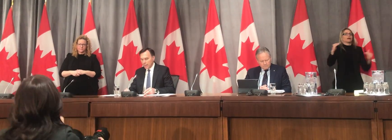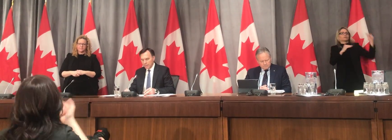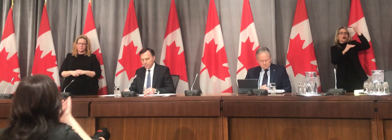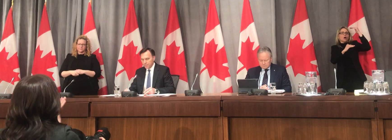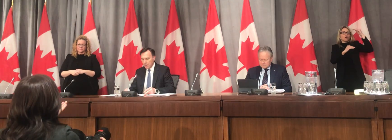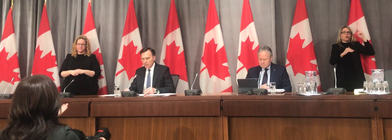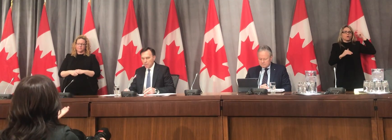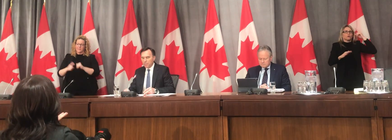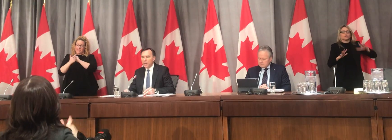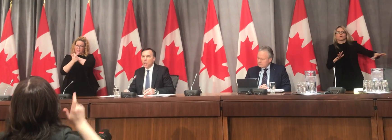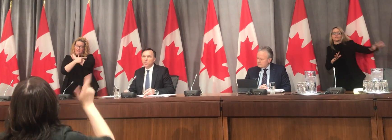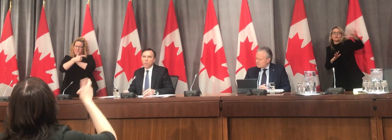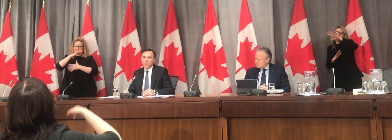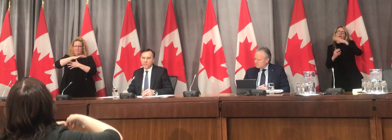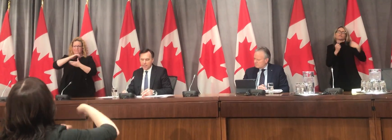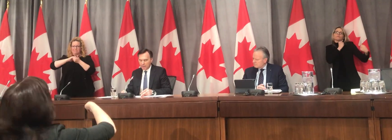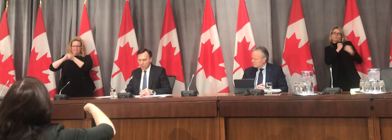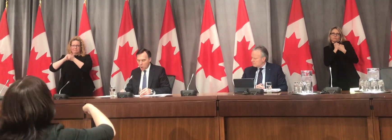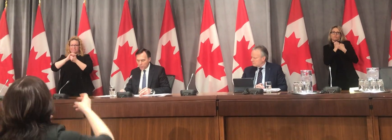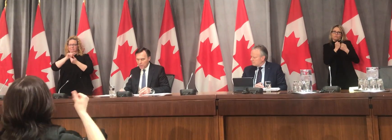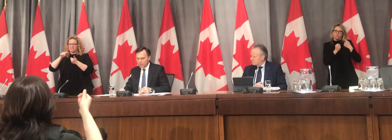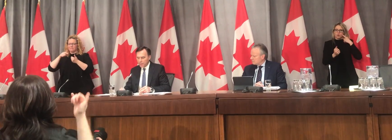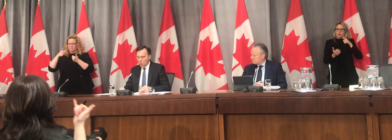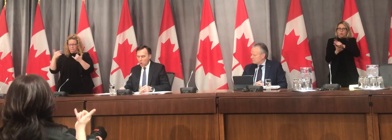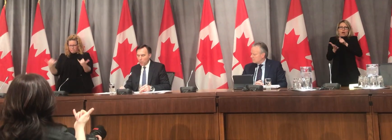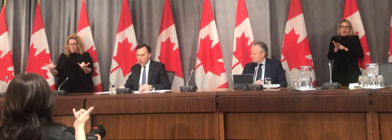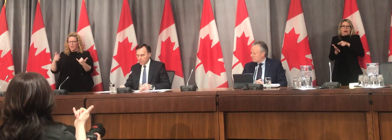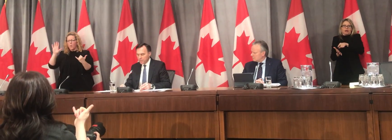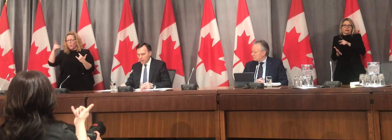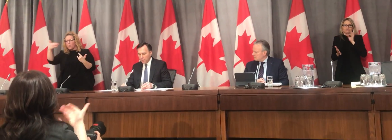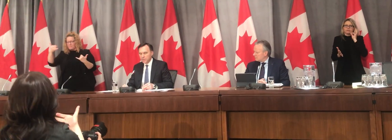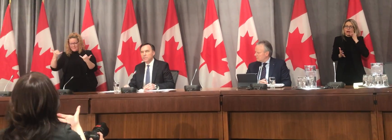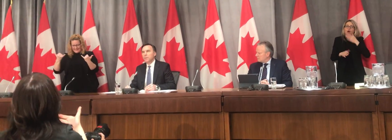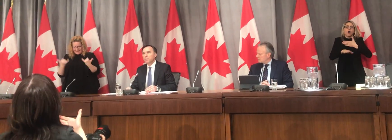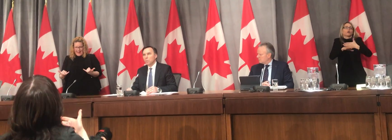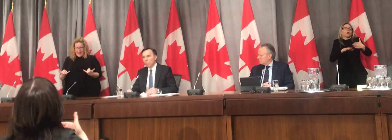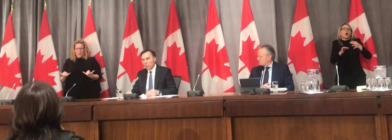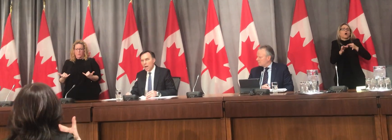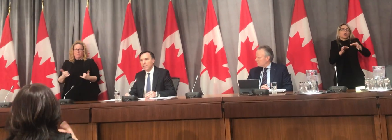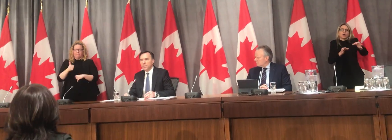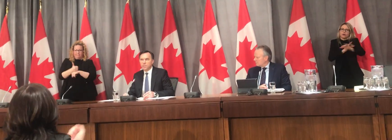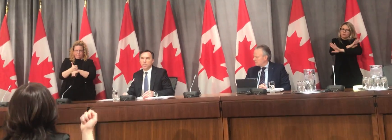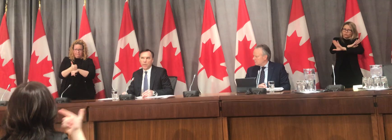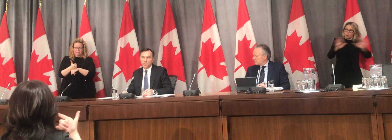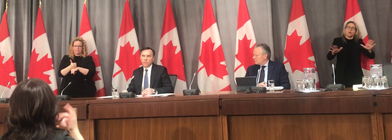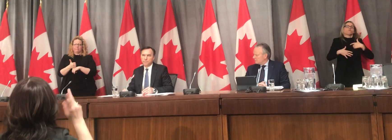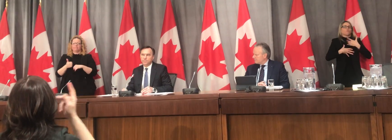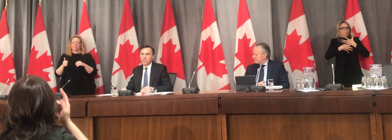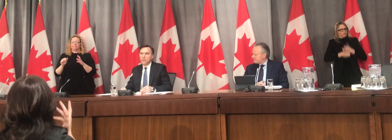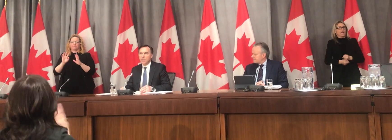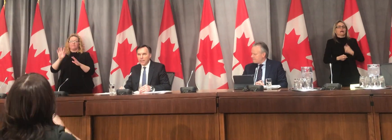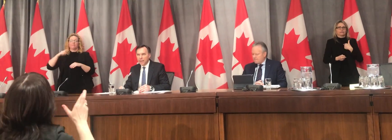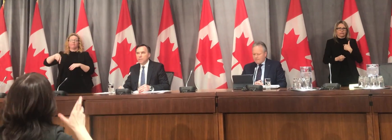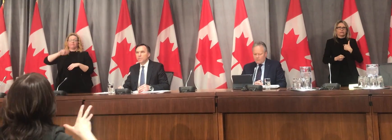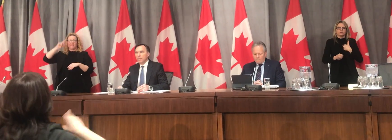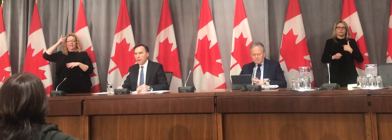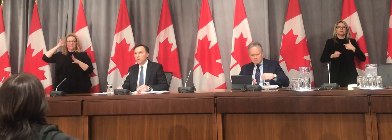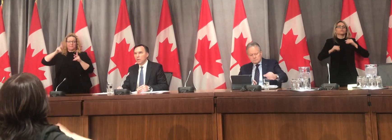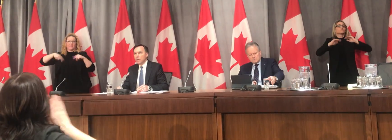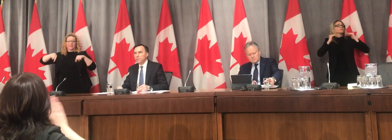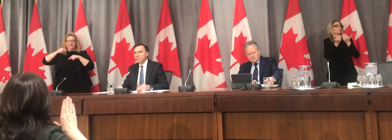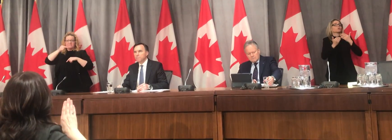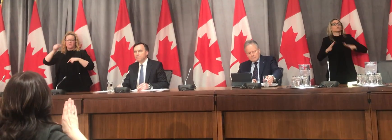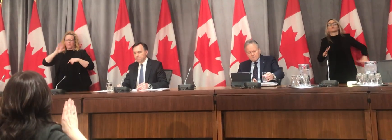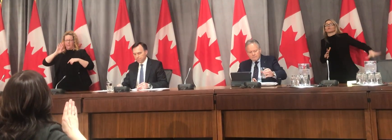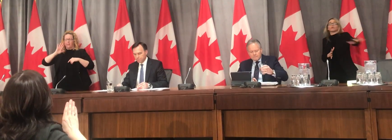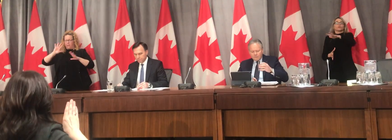no delay. But I also want to say that I'm confident that all parliamentarians will rise to this occasion. Canadians are counting